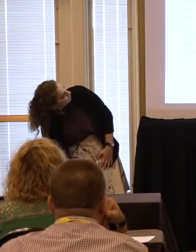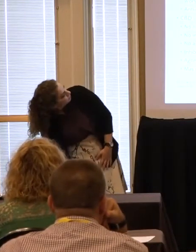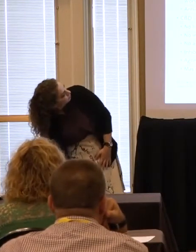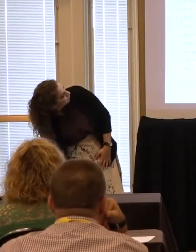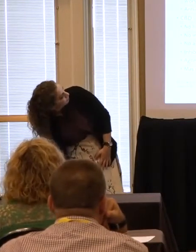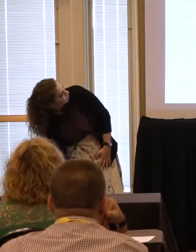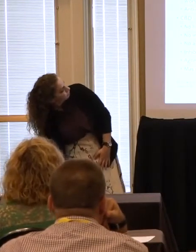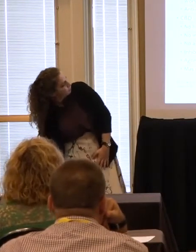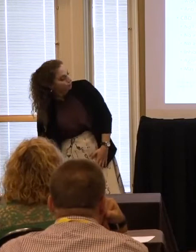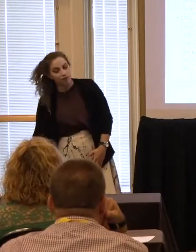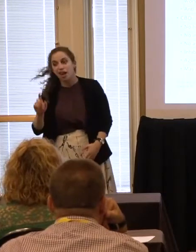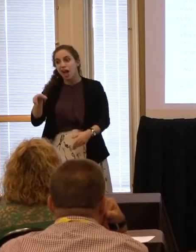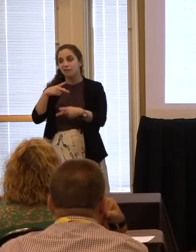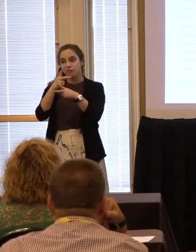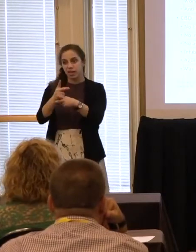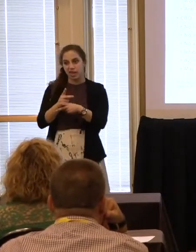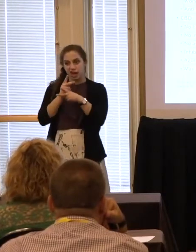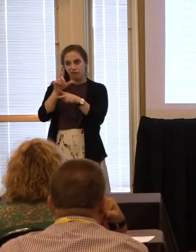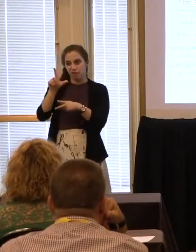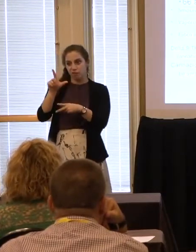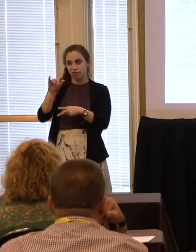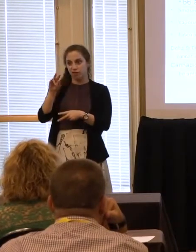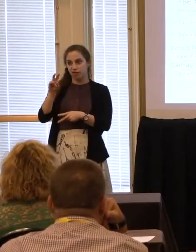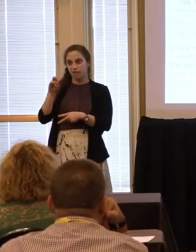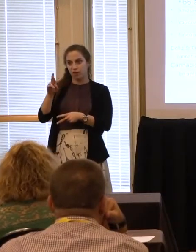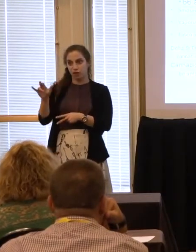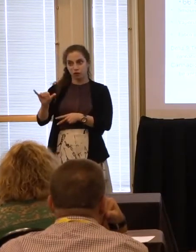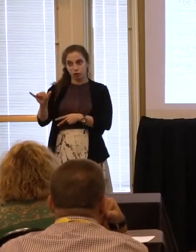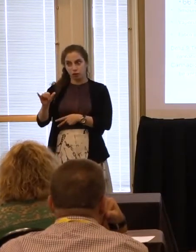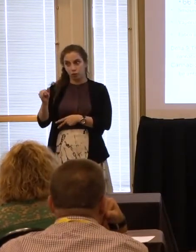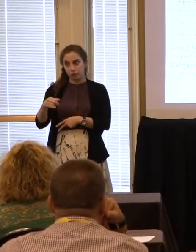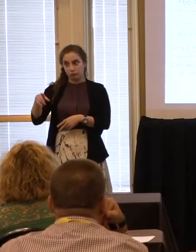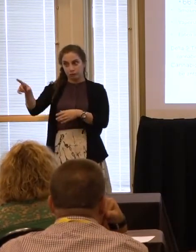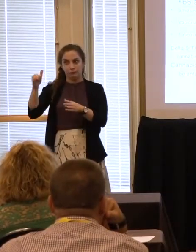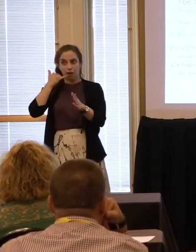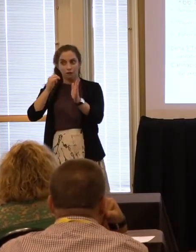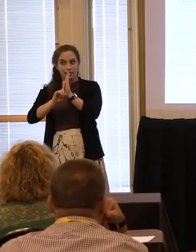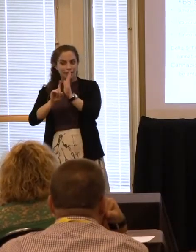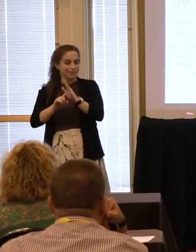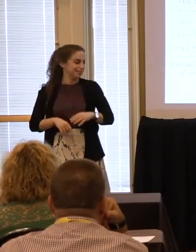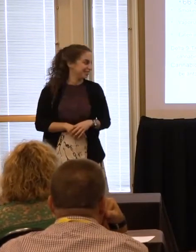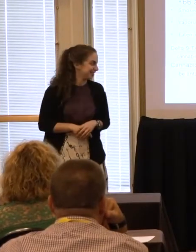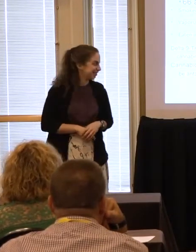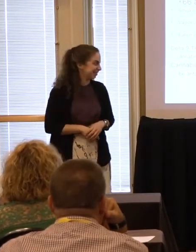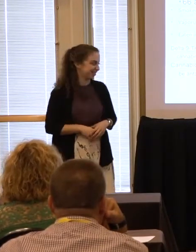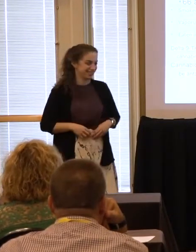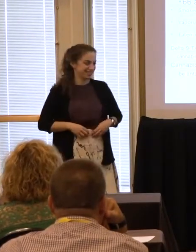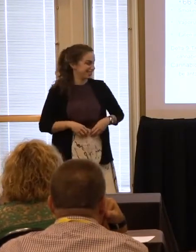be careful with the liver when you're giving that much. Okay, so